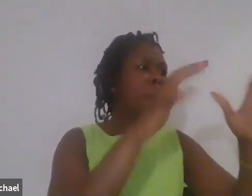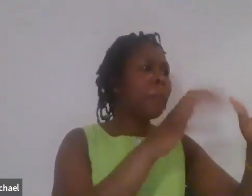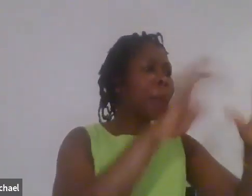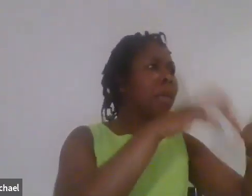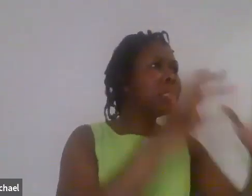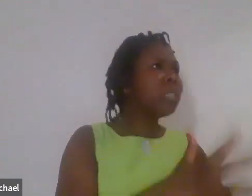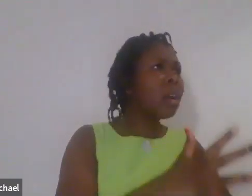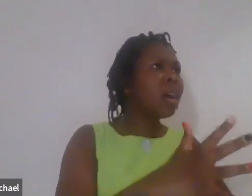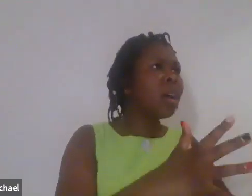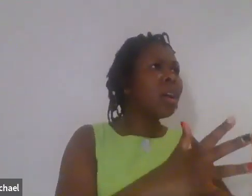do